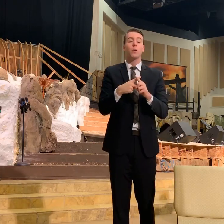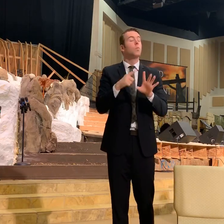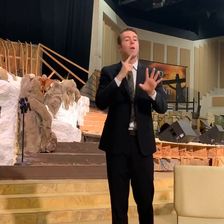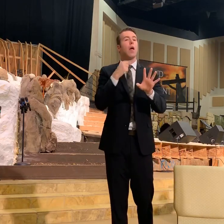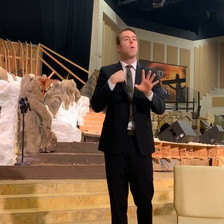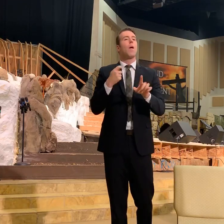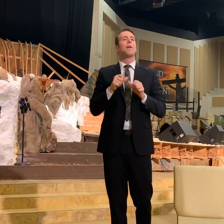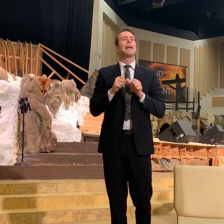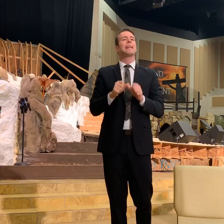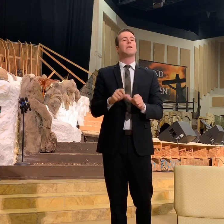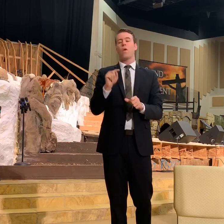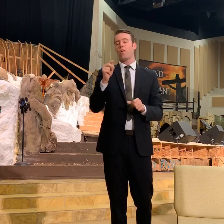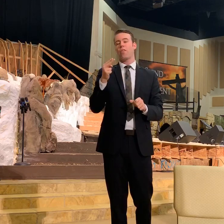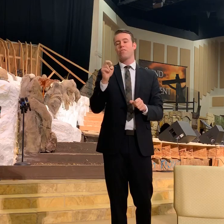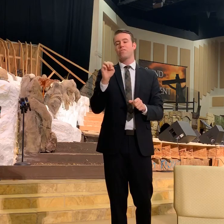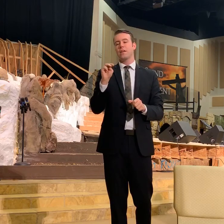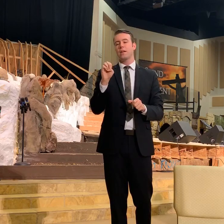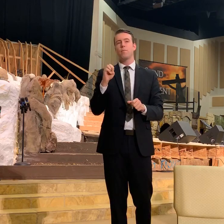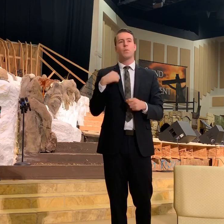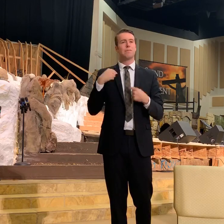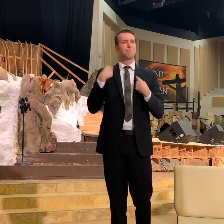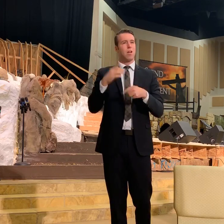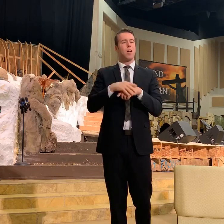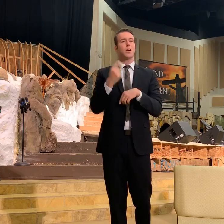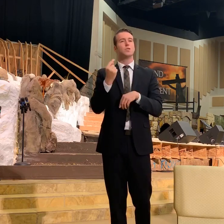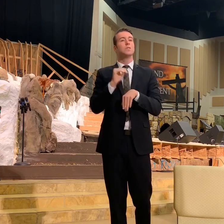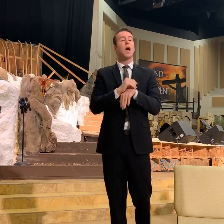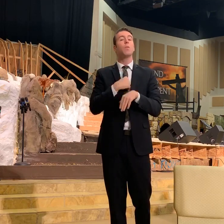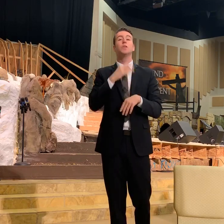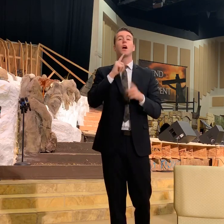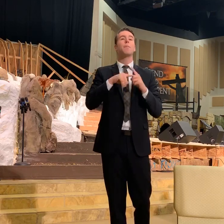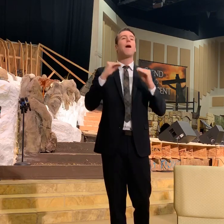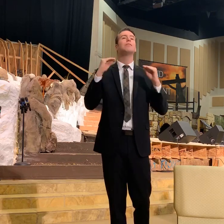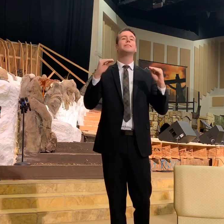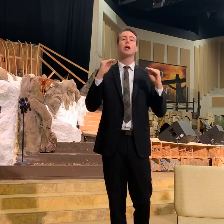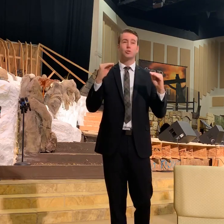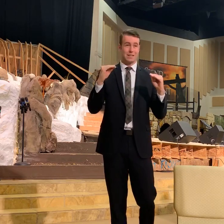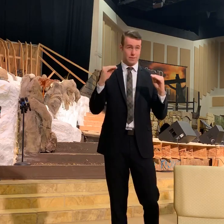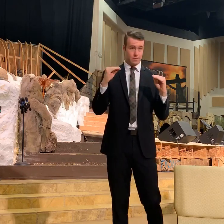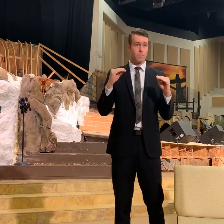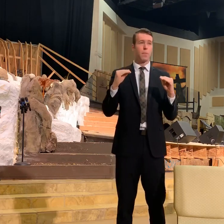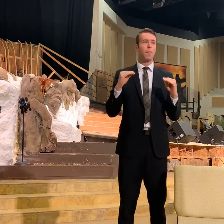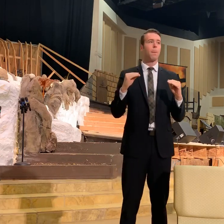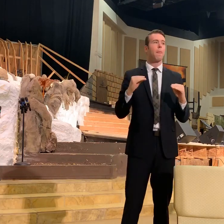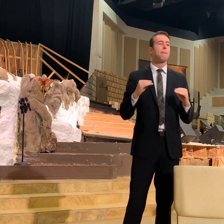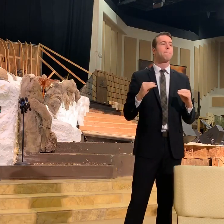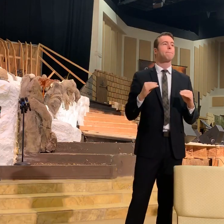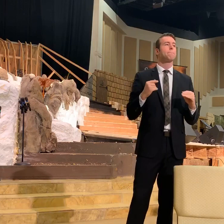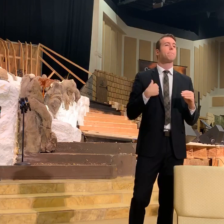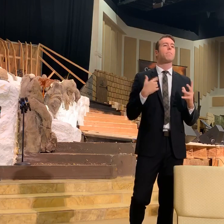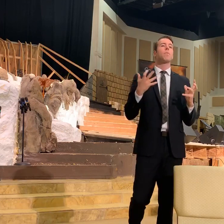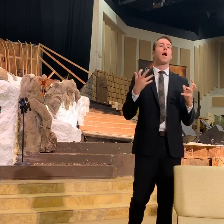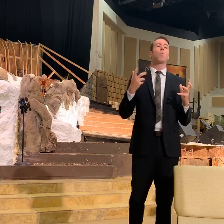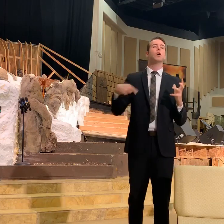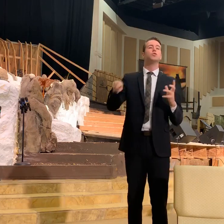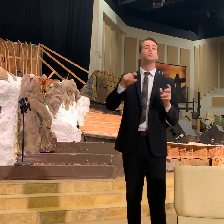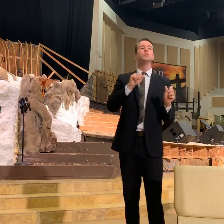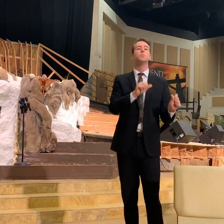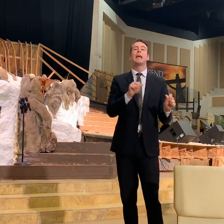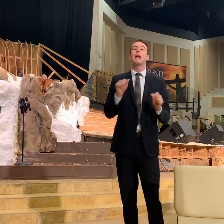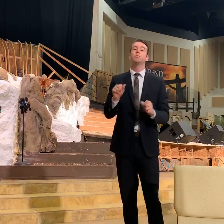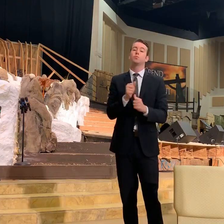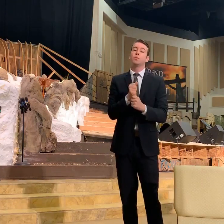kind of continue the theme we've been on Tuesday nights. We're going to be talking about some doctrine, and I want you to be able to